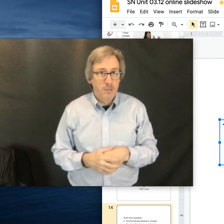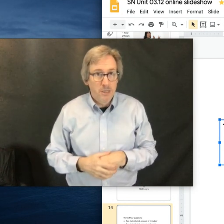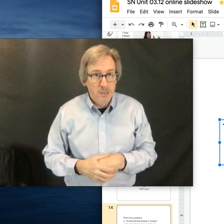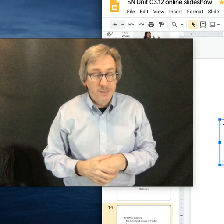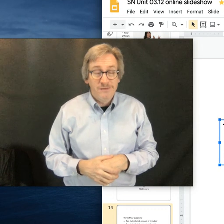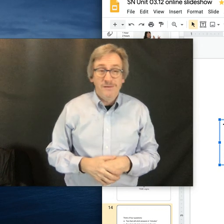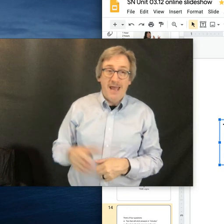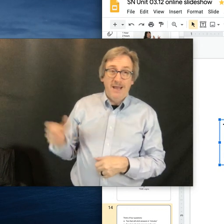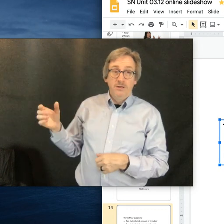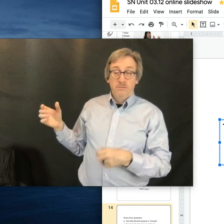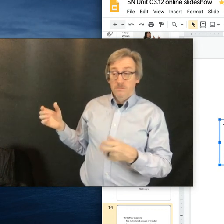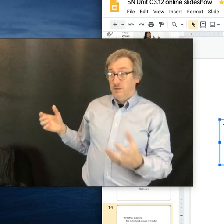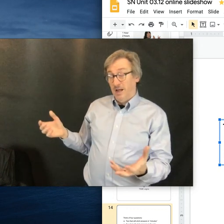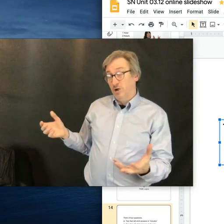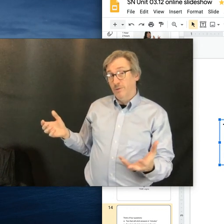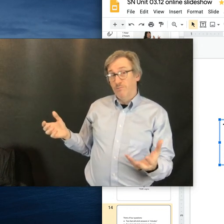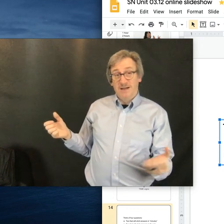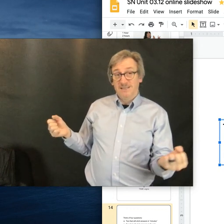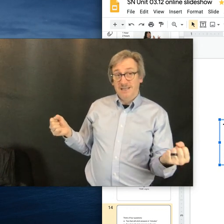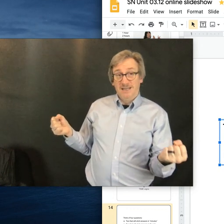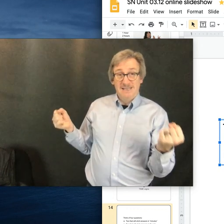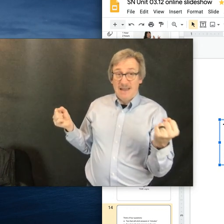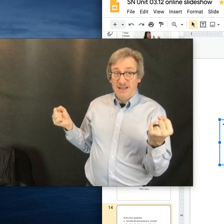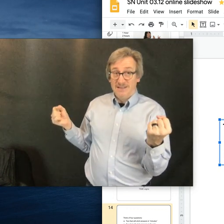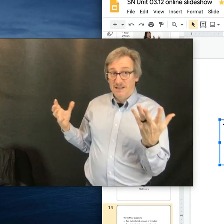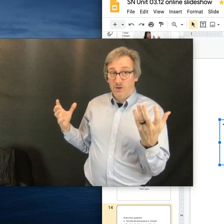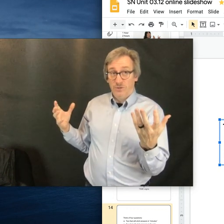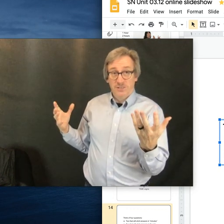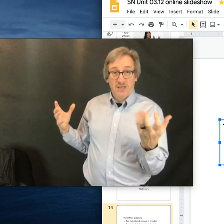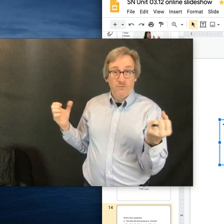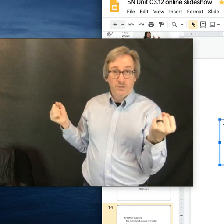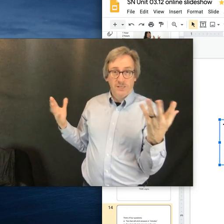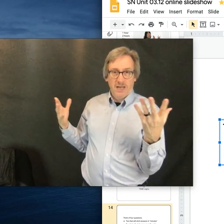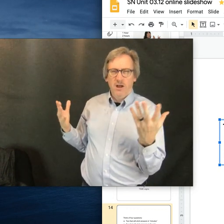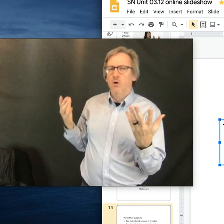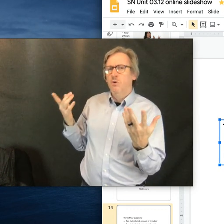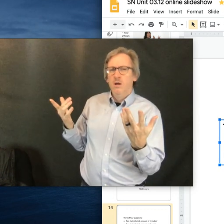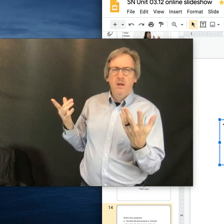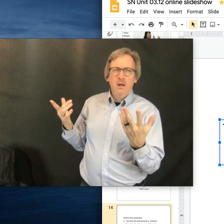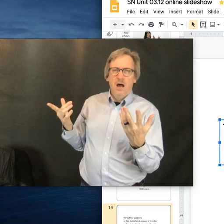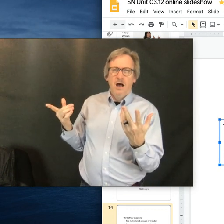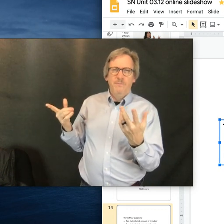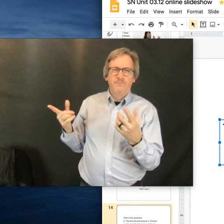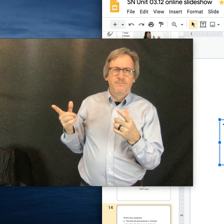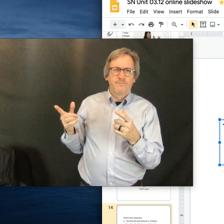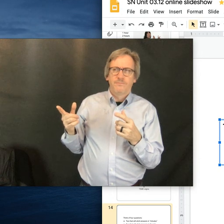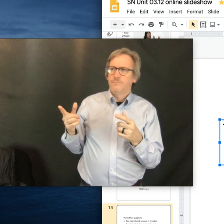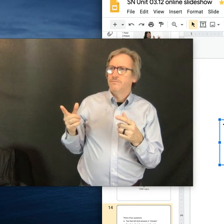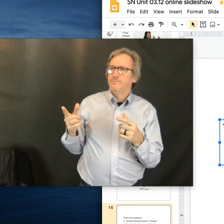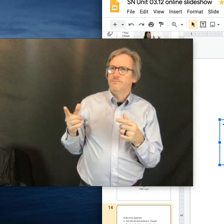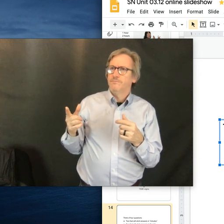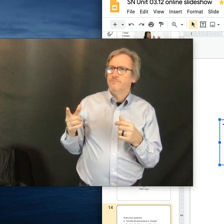hours. And a good way of practicing it is have that dialogue with yourself where you sign,